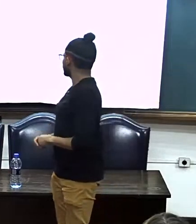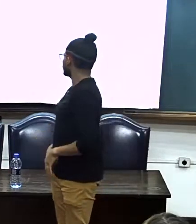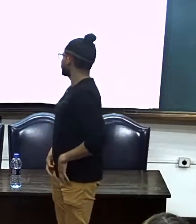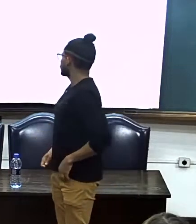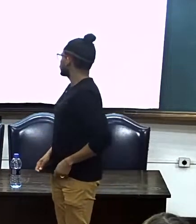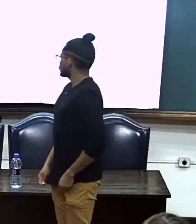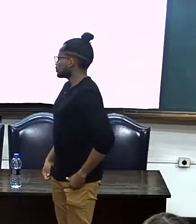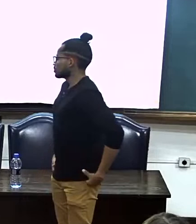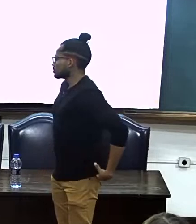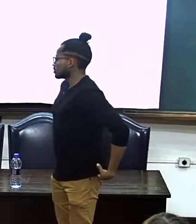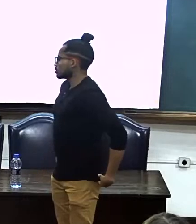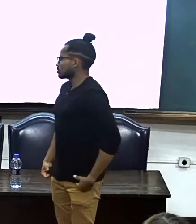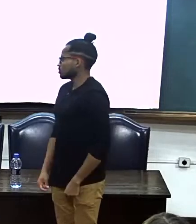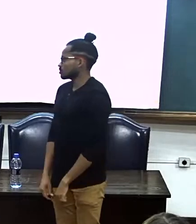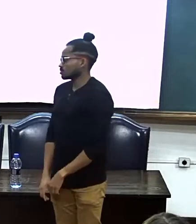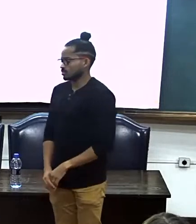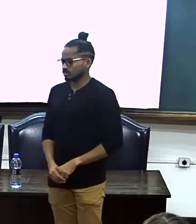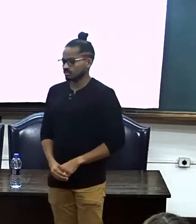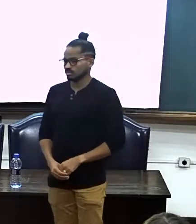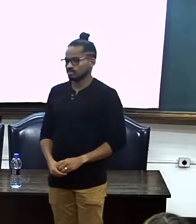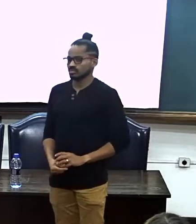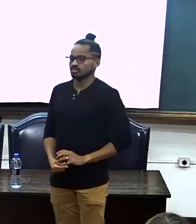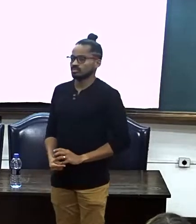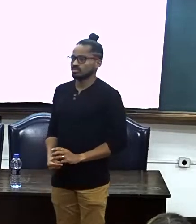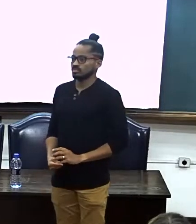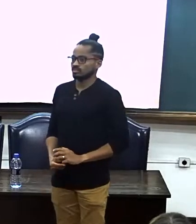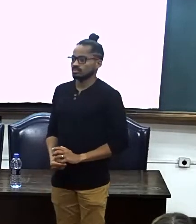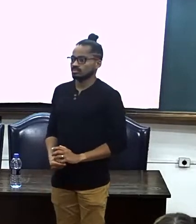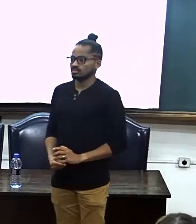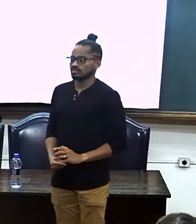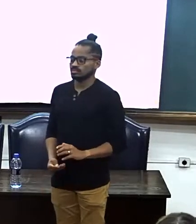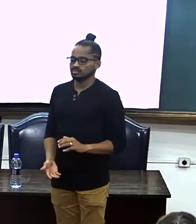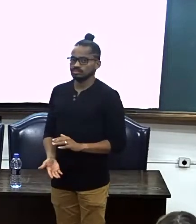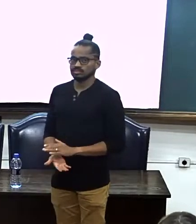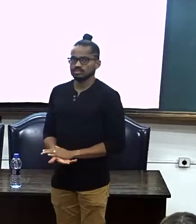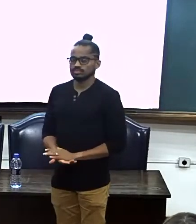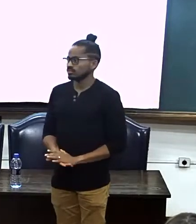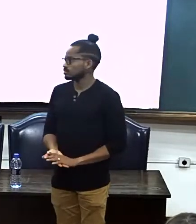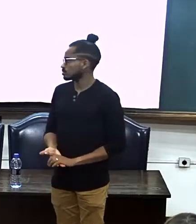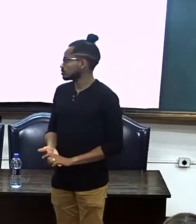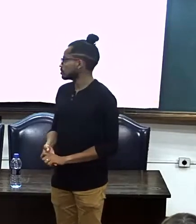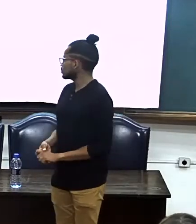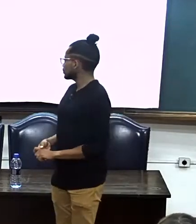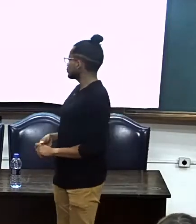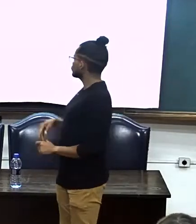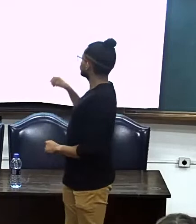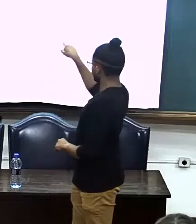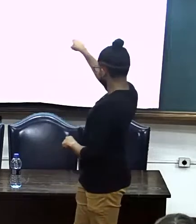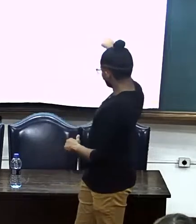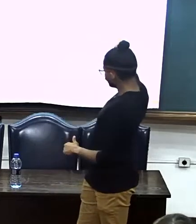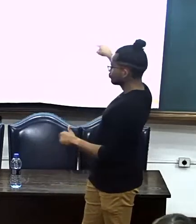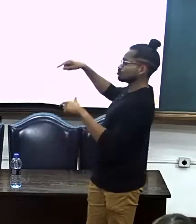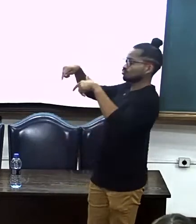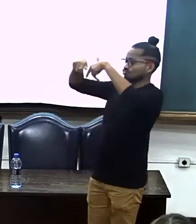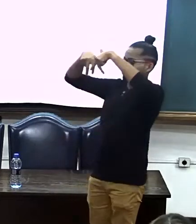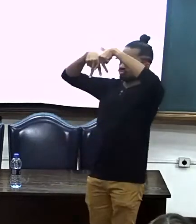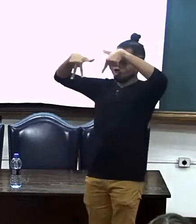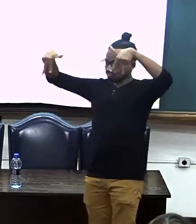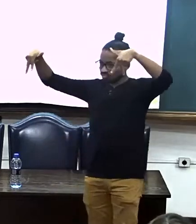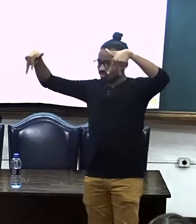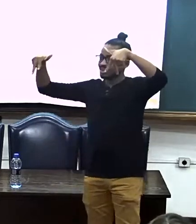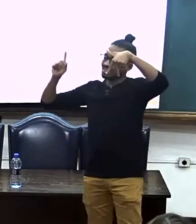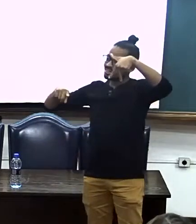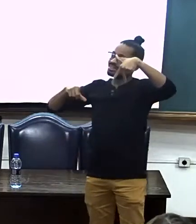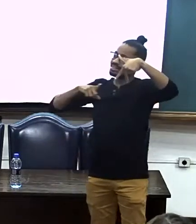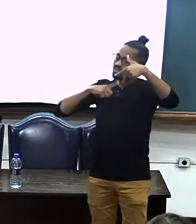para o enunciado "That's wonderful". But also in this part here is information